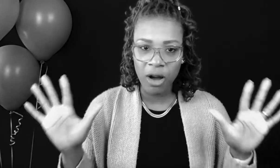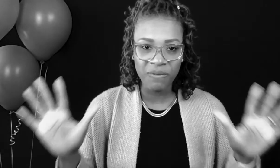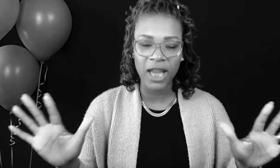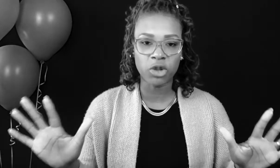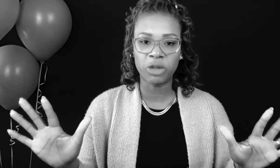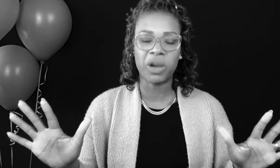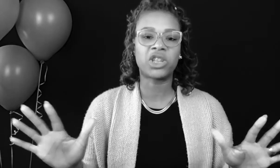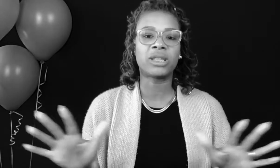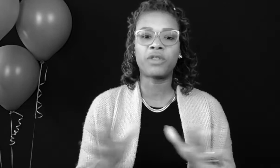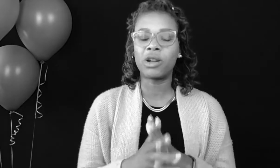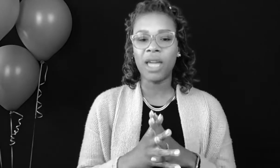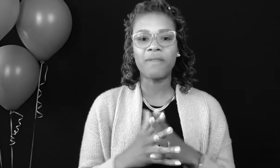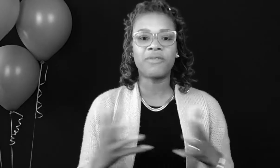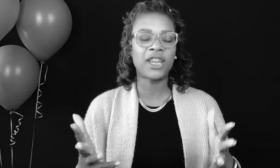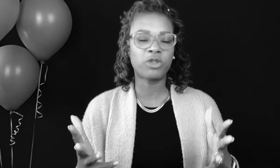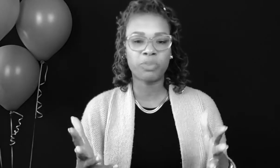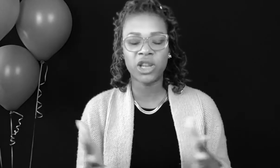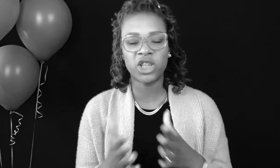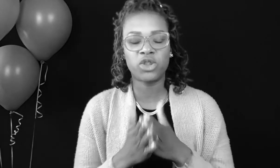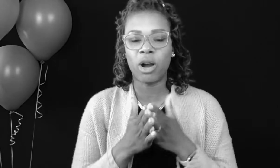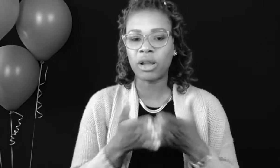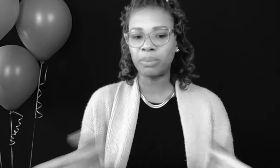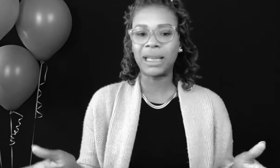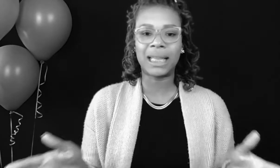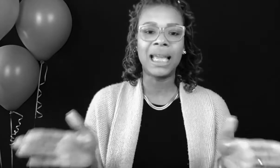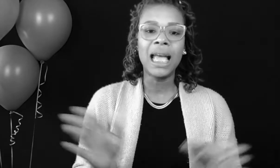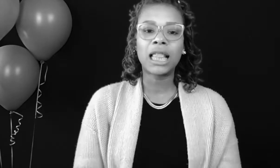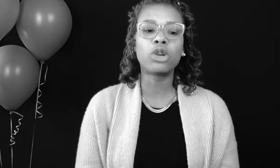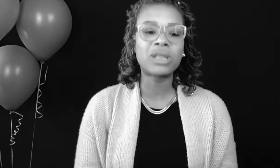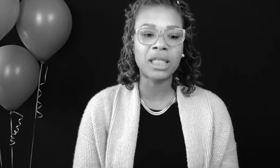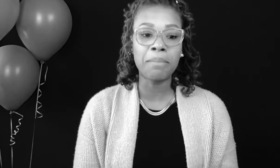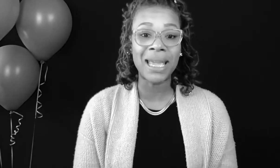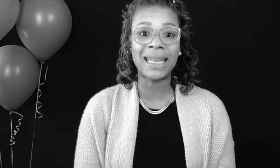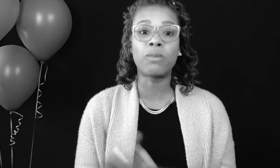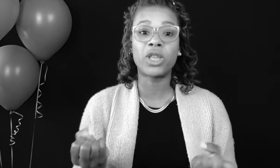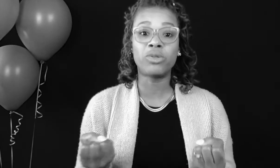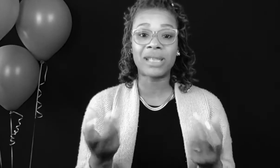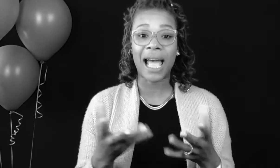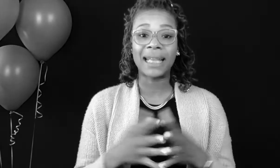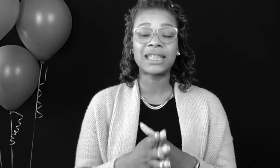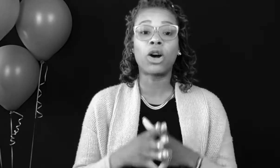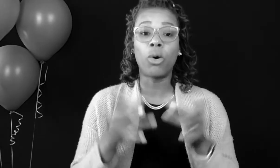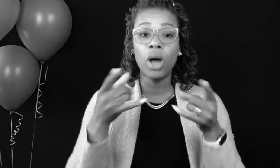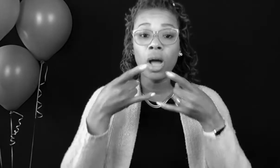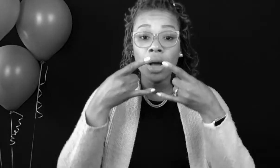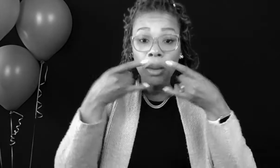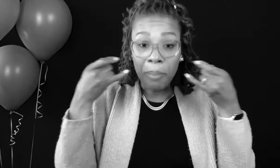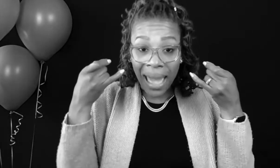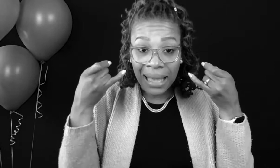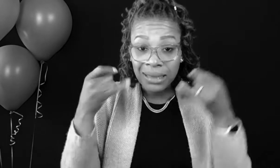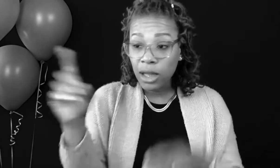facial expressions. If you don't have the facial expressions, you are completely losing the meaning when you sign. So, mask